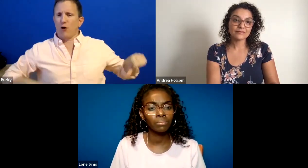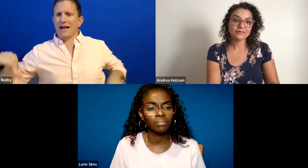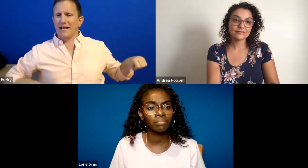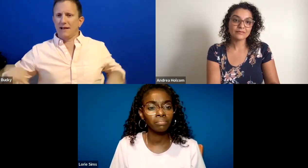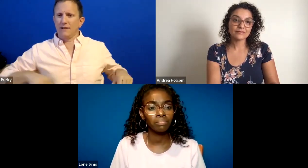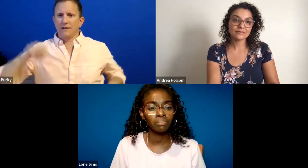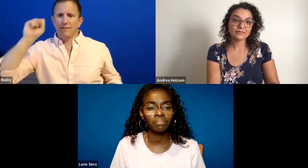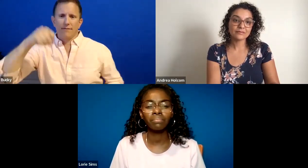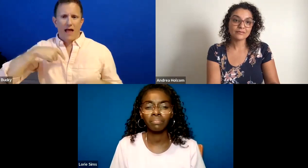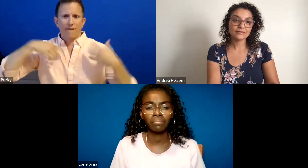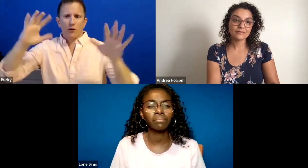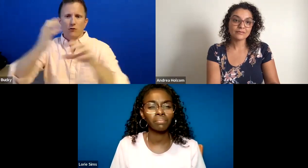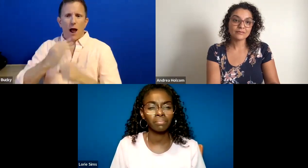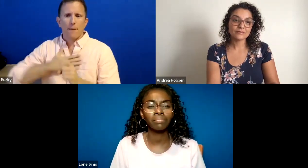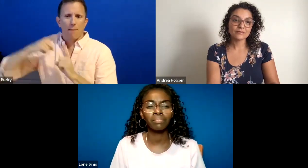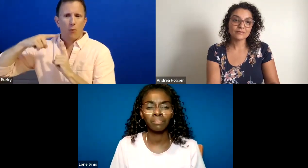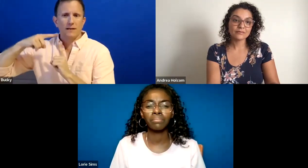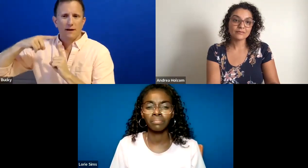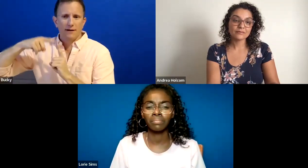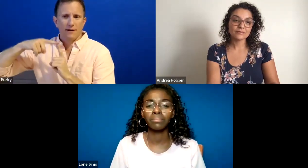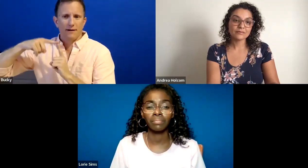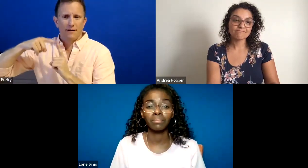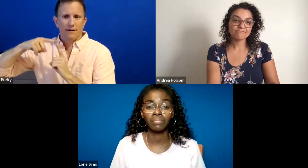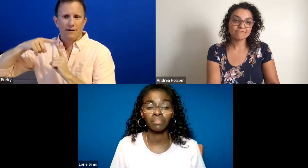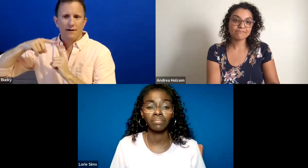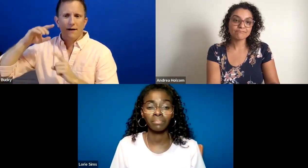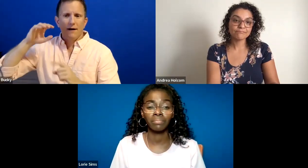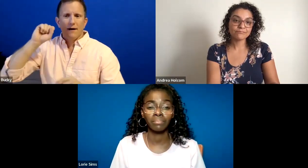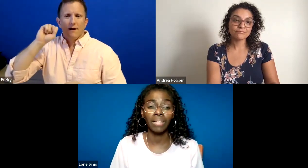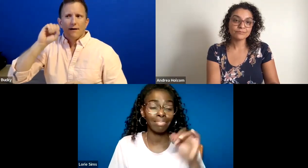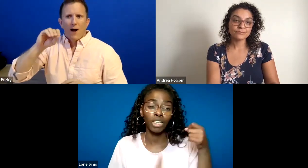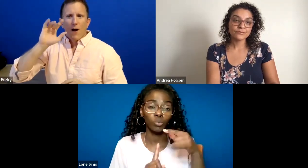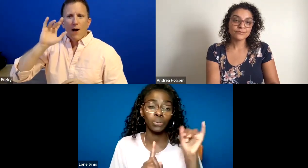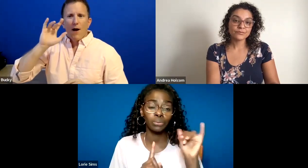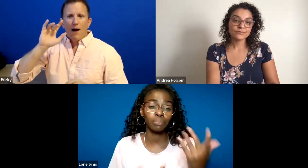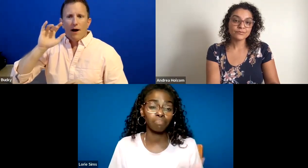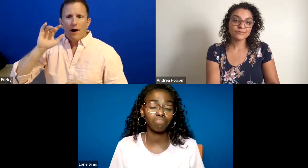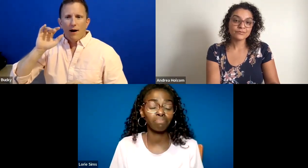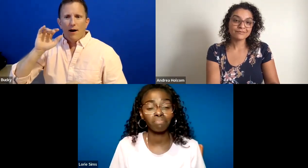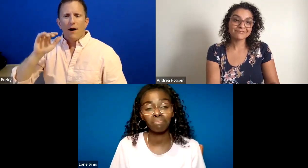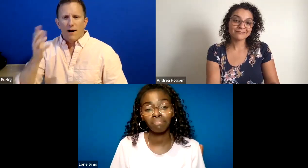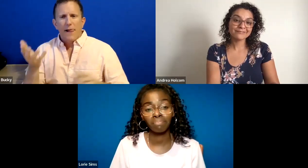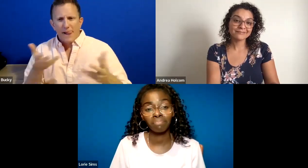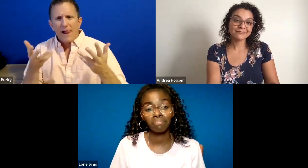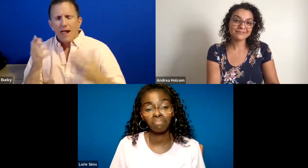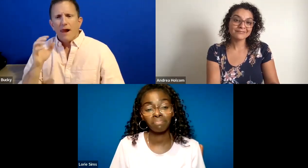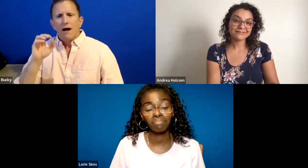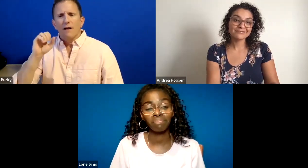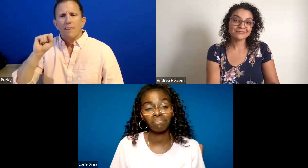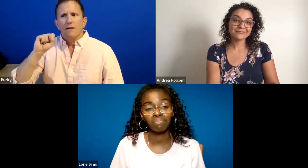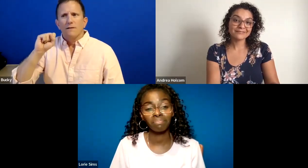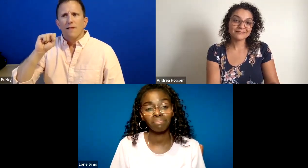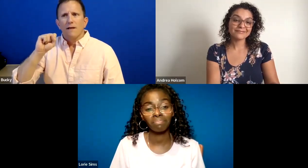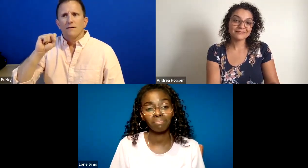advertising that, you know, I feel like that's akin to bragging. It's almost like, hey, I'm getting points. And that also